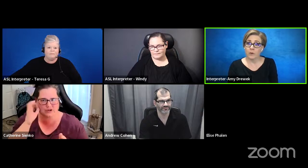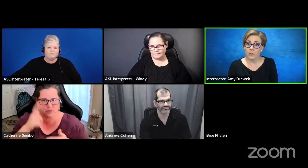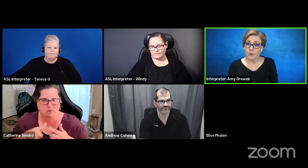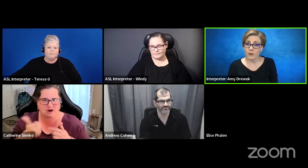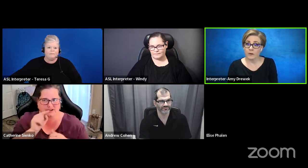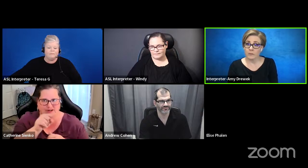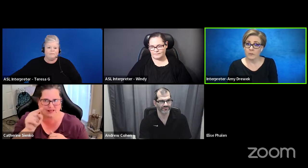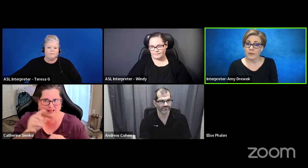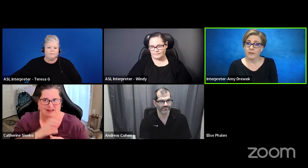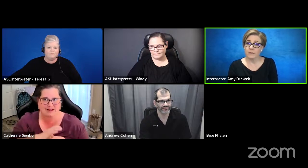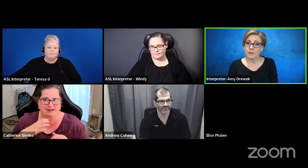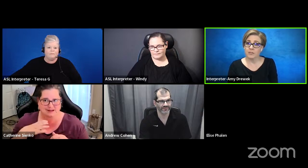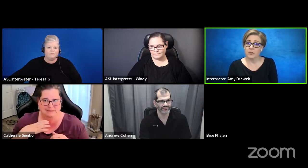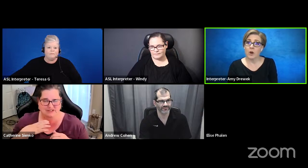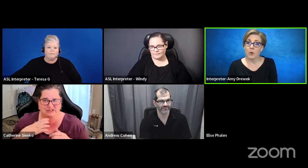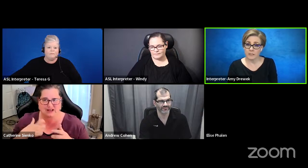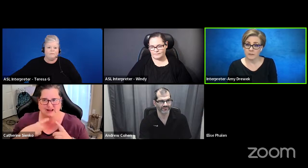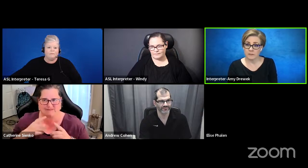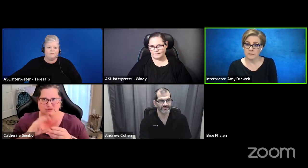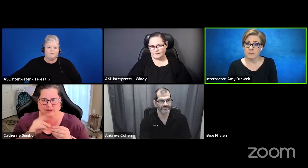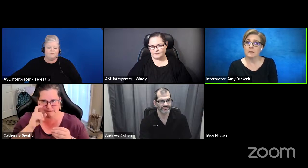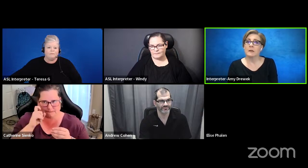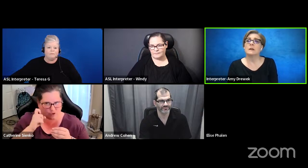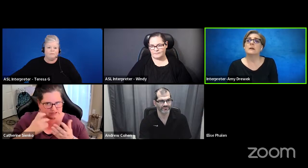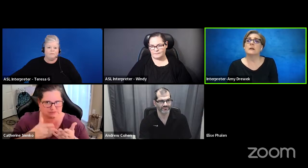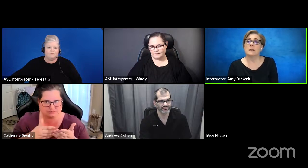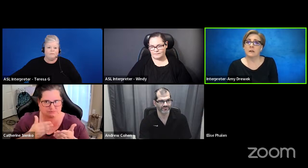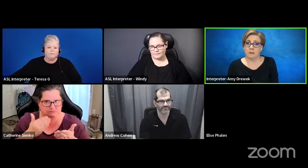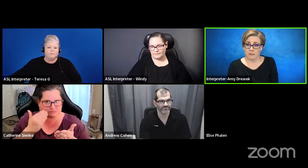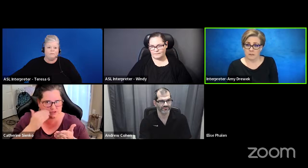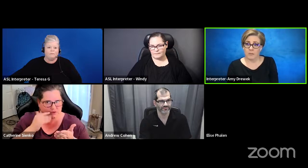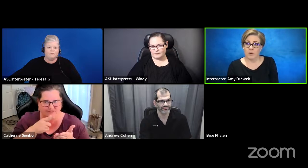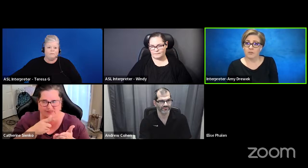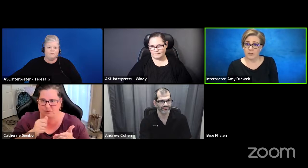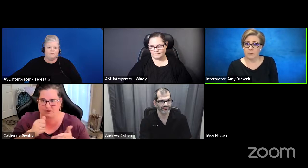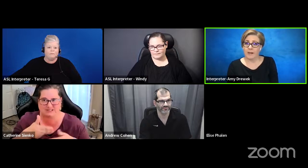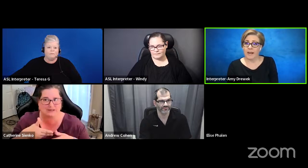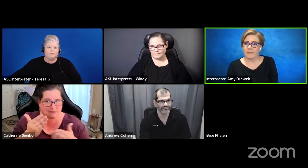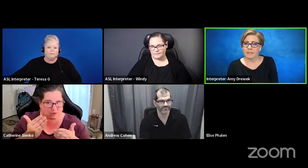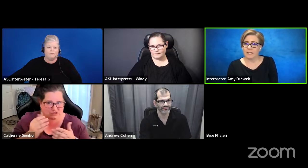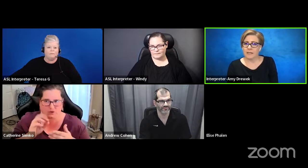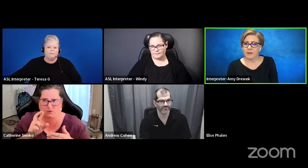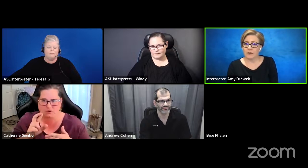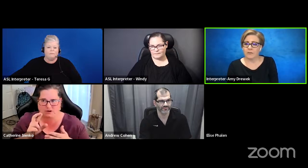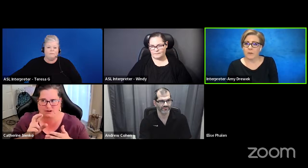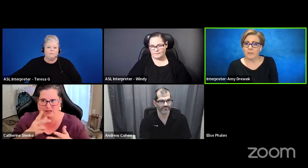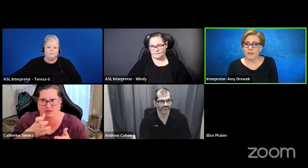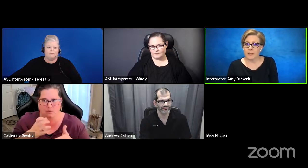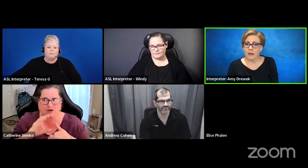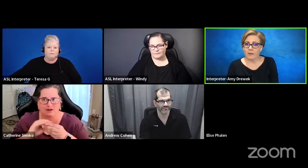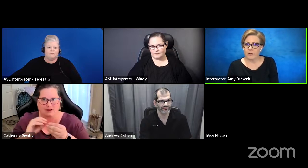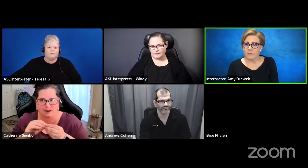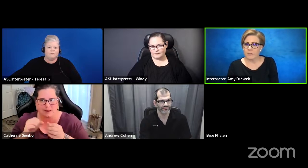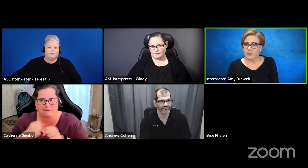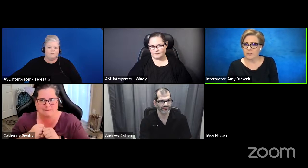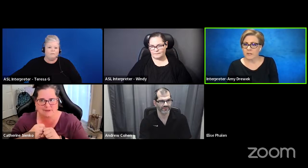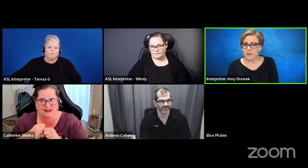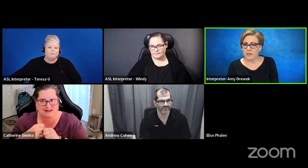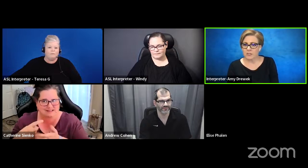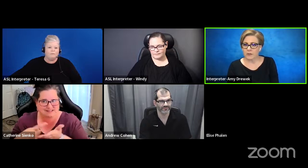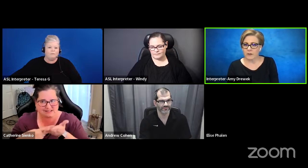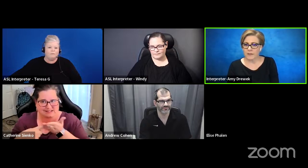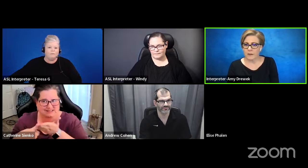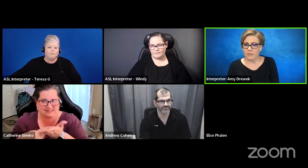before we move forward with Commissioner Cohen's motion. We have to hear from the